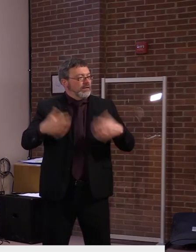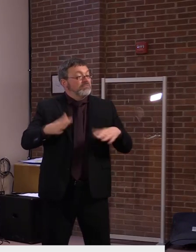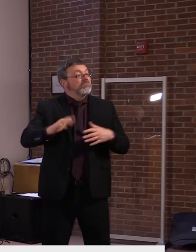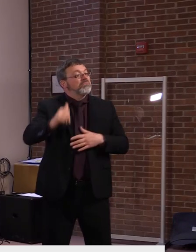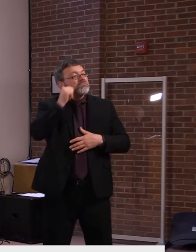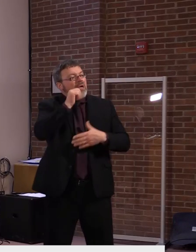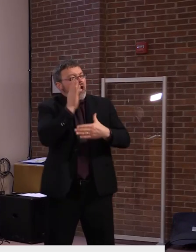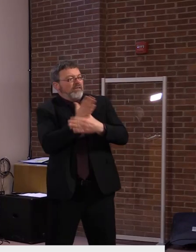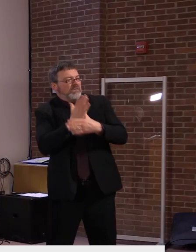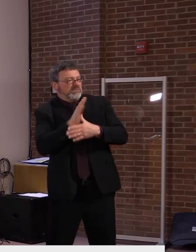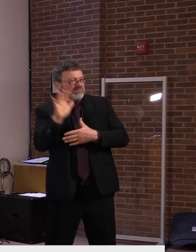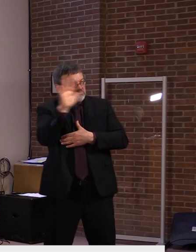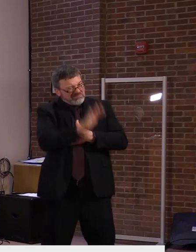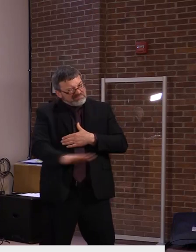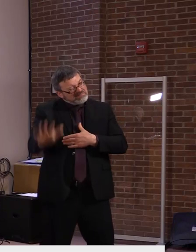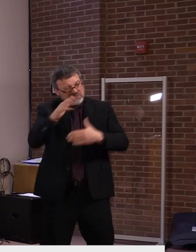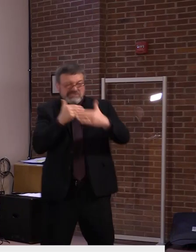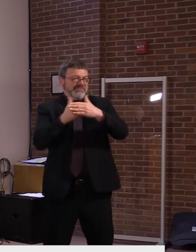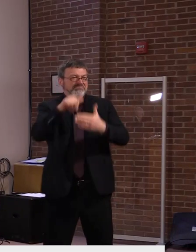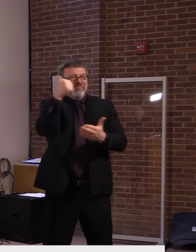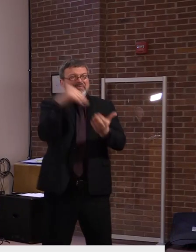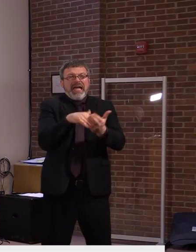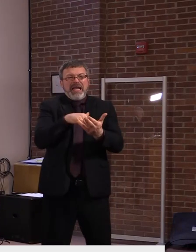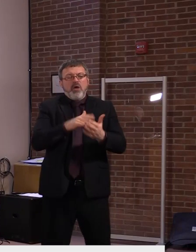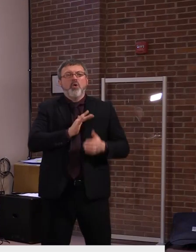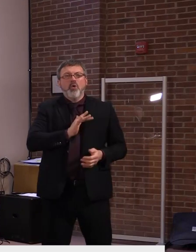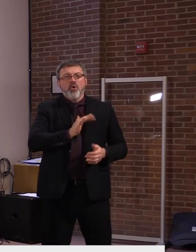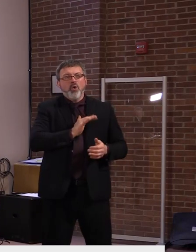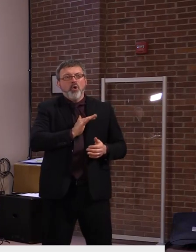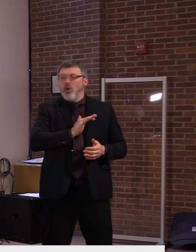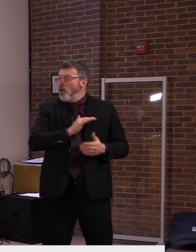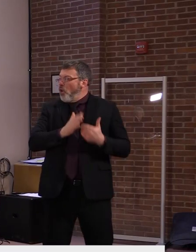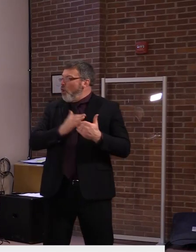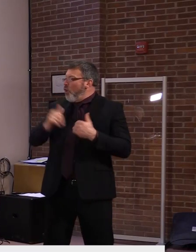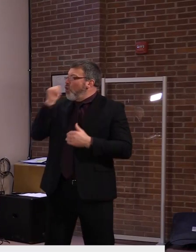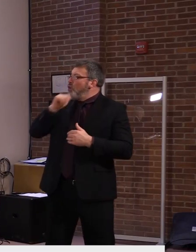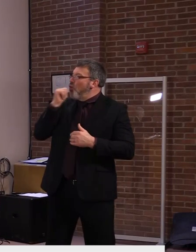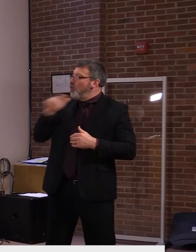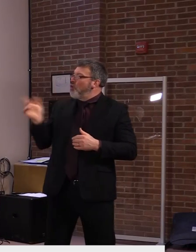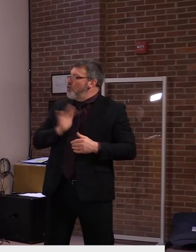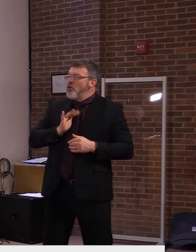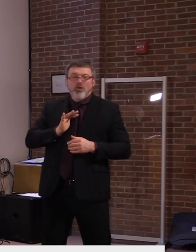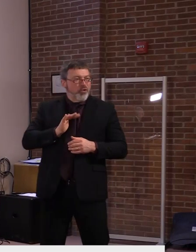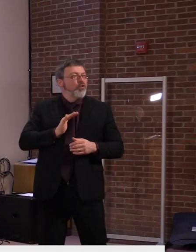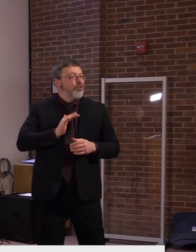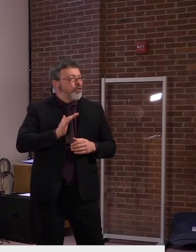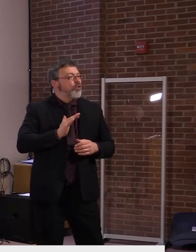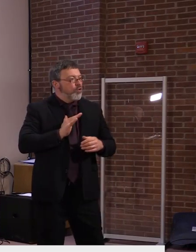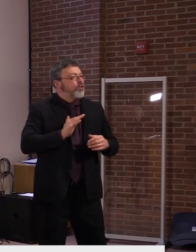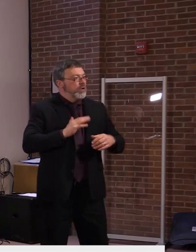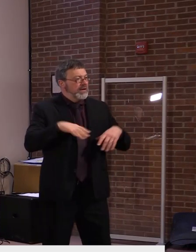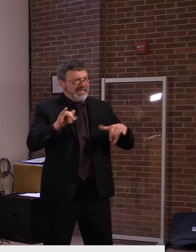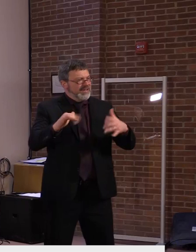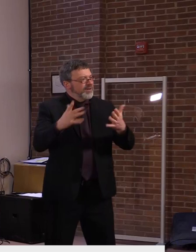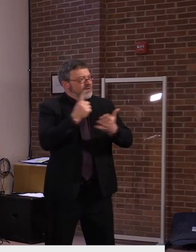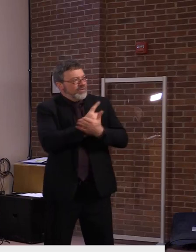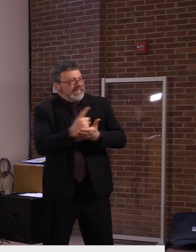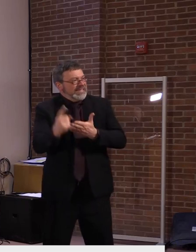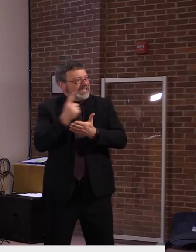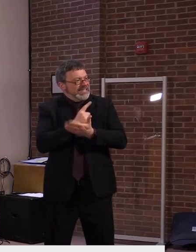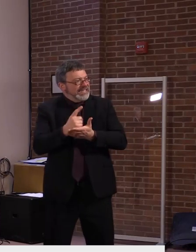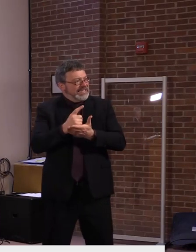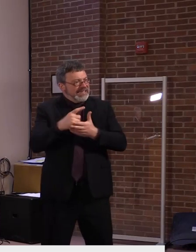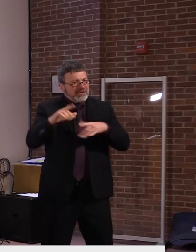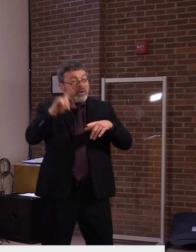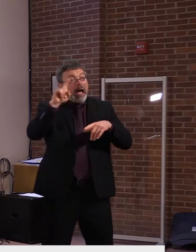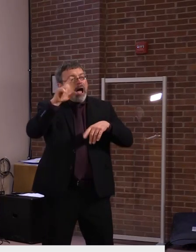9,867 tests. On average, we provide Vermonters with 32 testing sites per week, and many of them